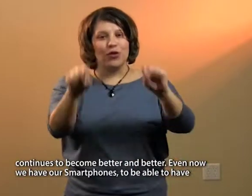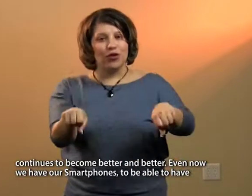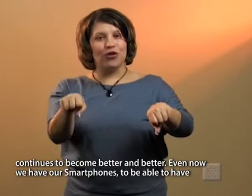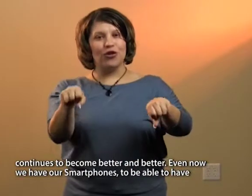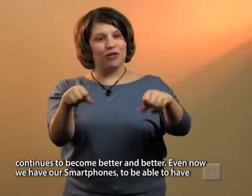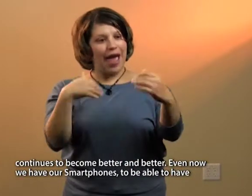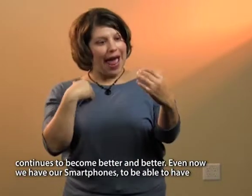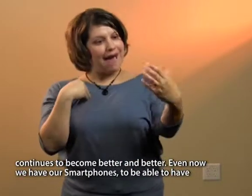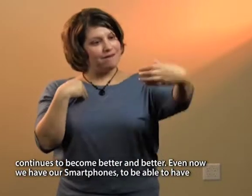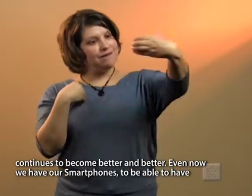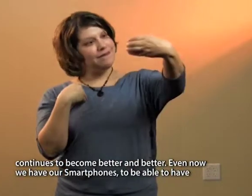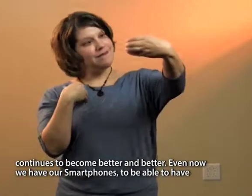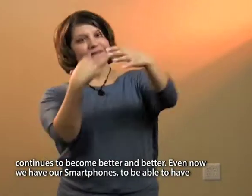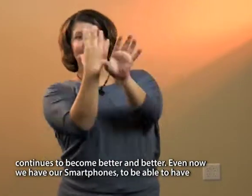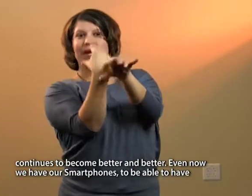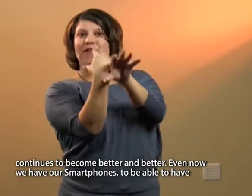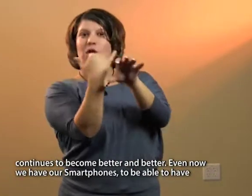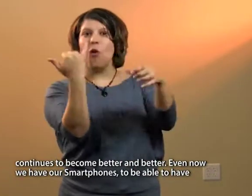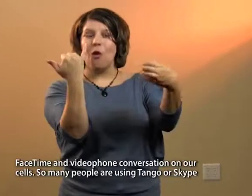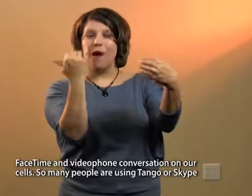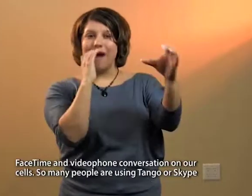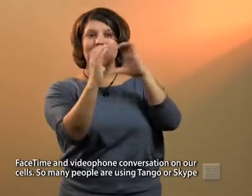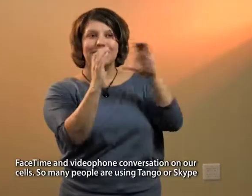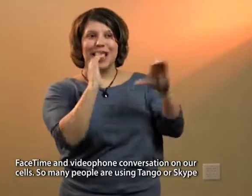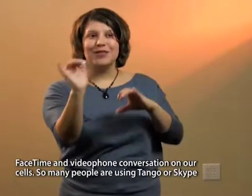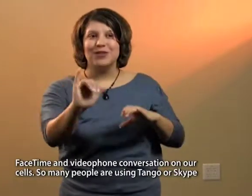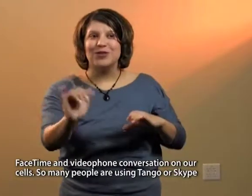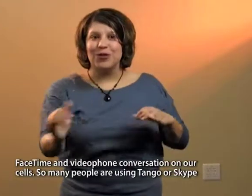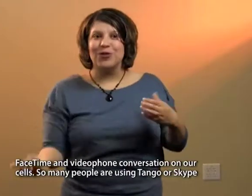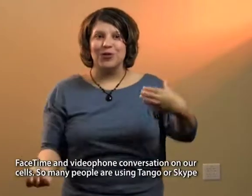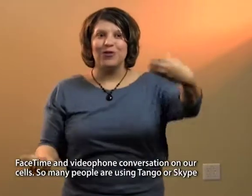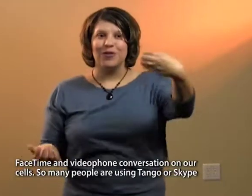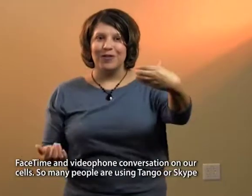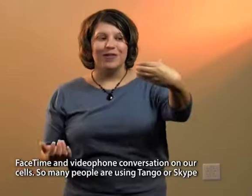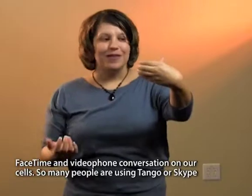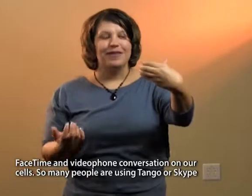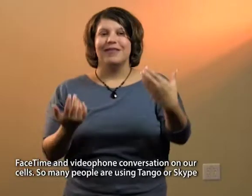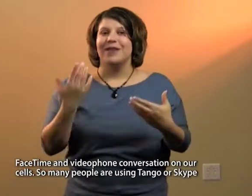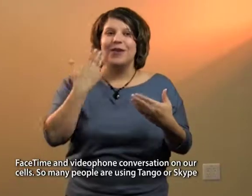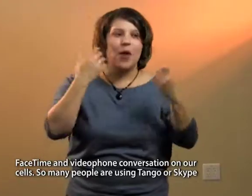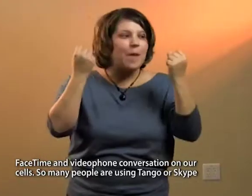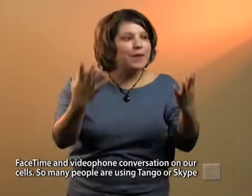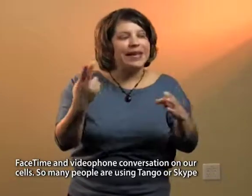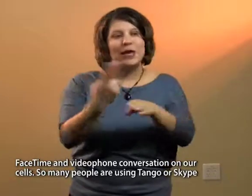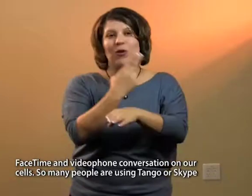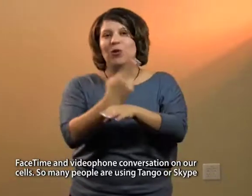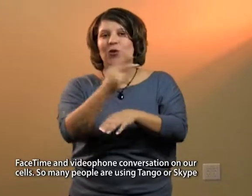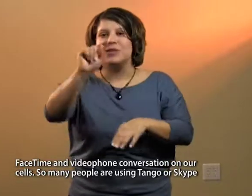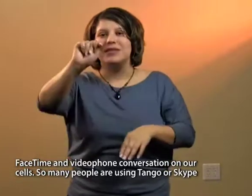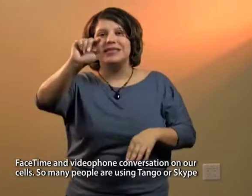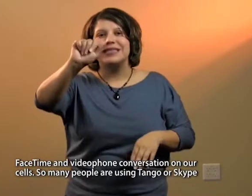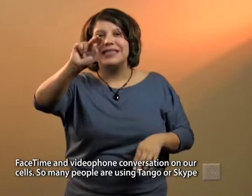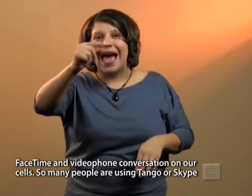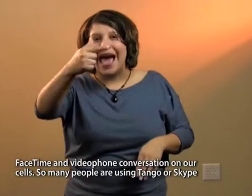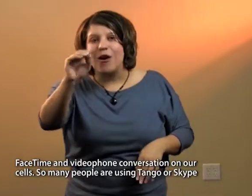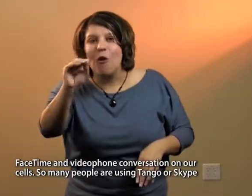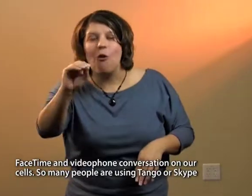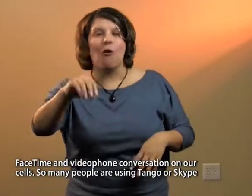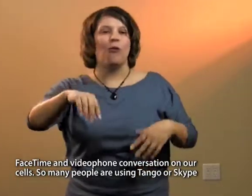have our smartphones to be able to have face time and video phone conversation on ourselves so many people